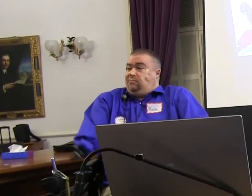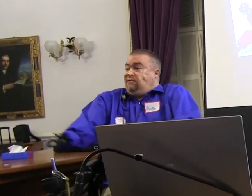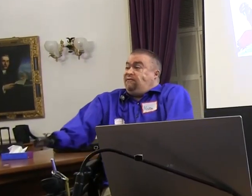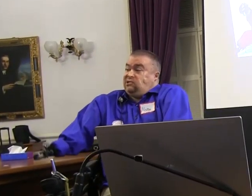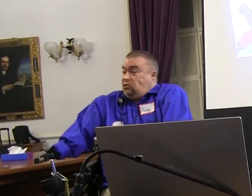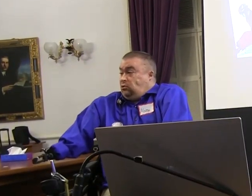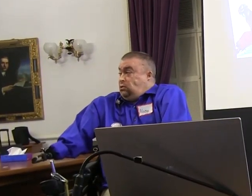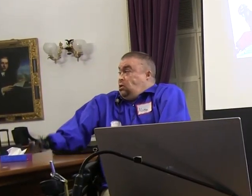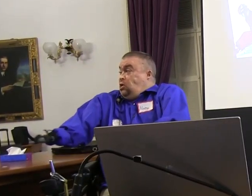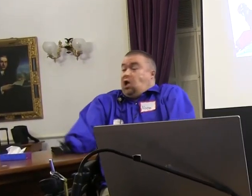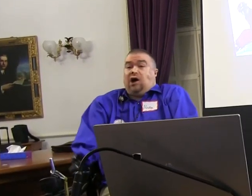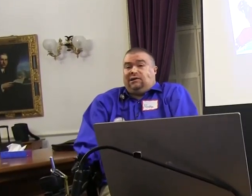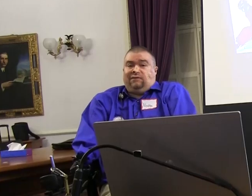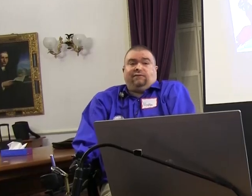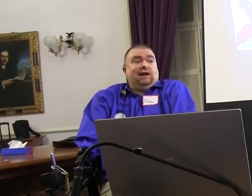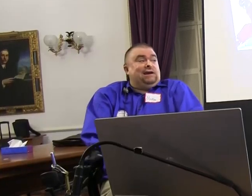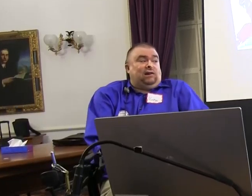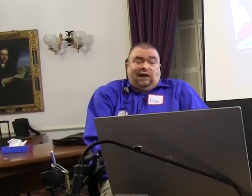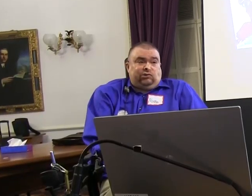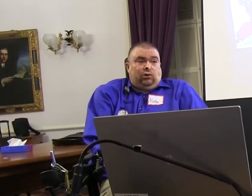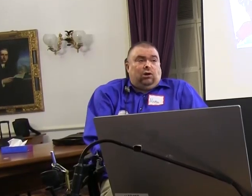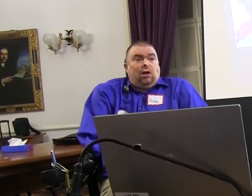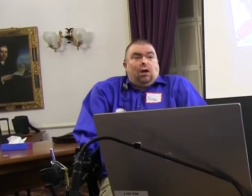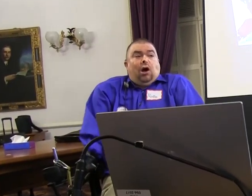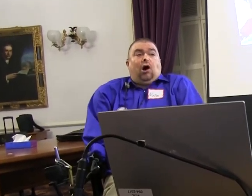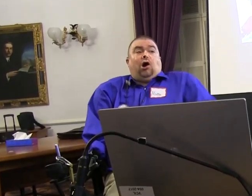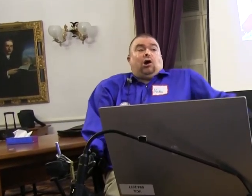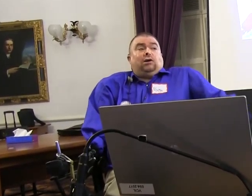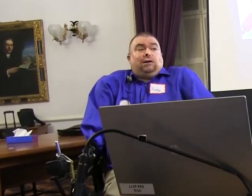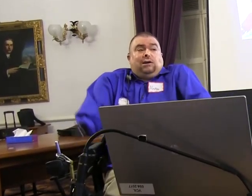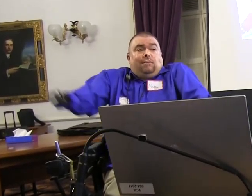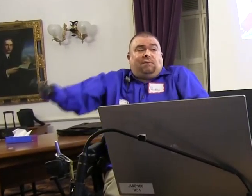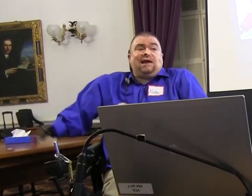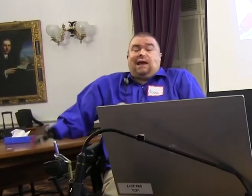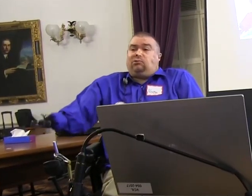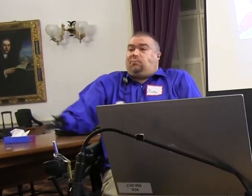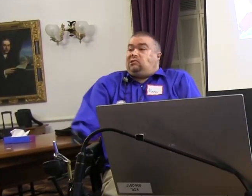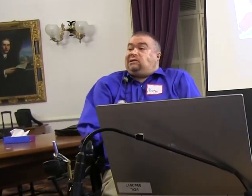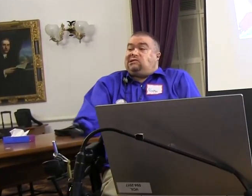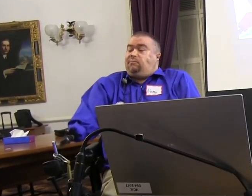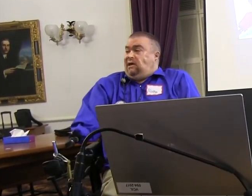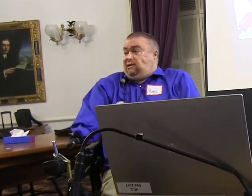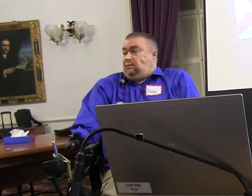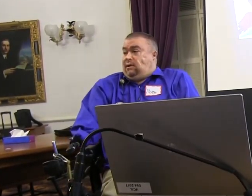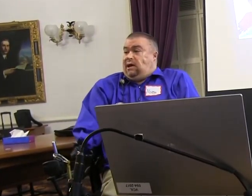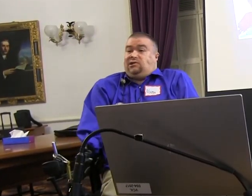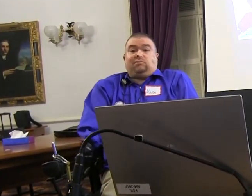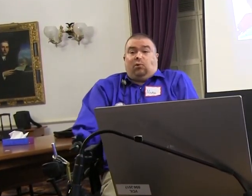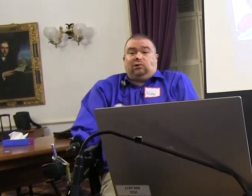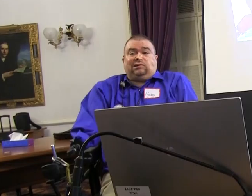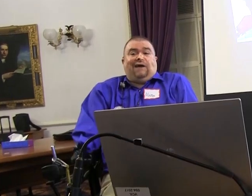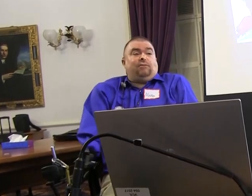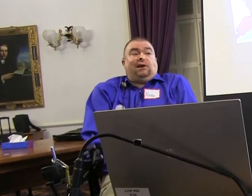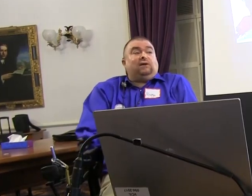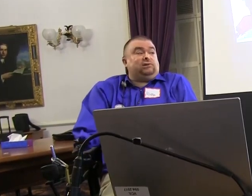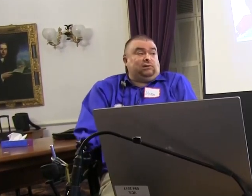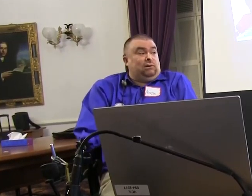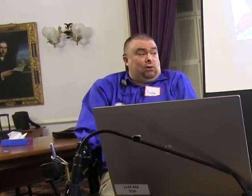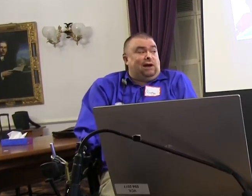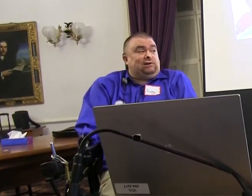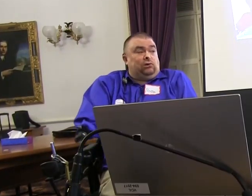whether the physical cognitive intellectual are being able to participate in sports that